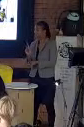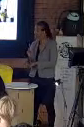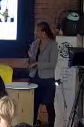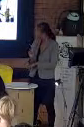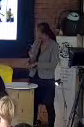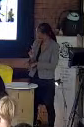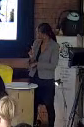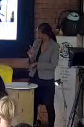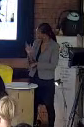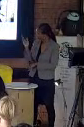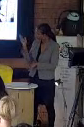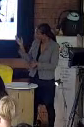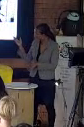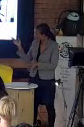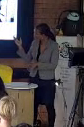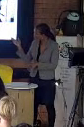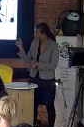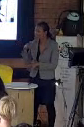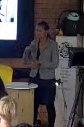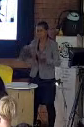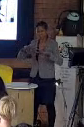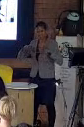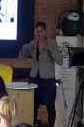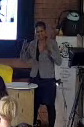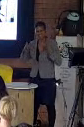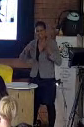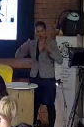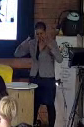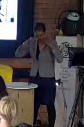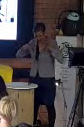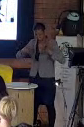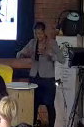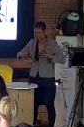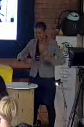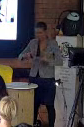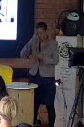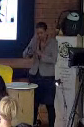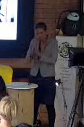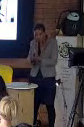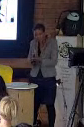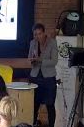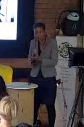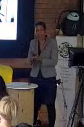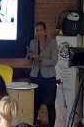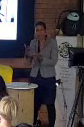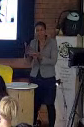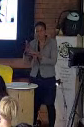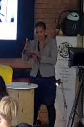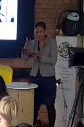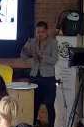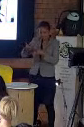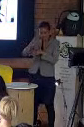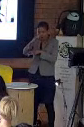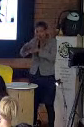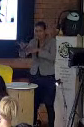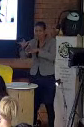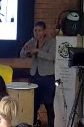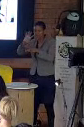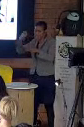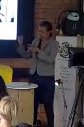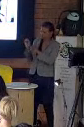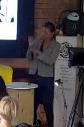we felt for the physical performance with the projection and with Lawrence,